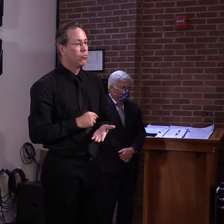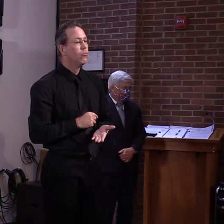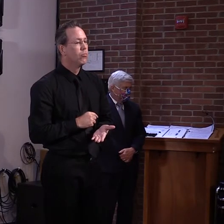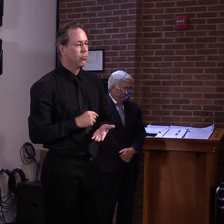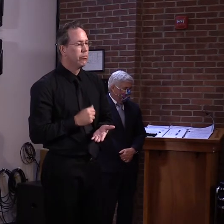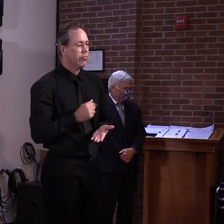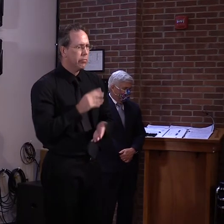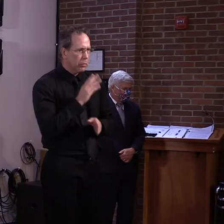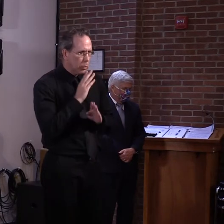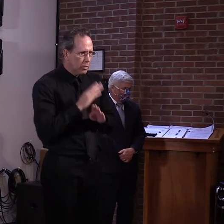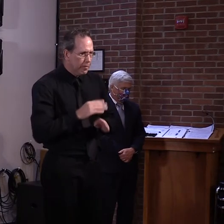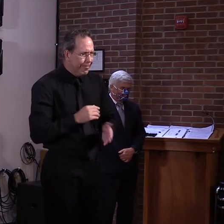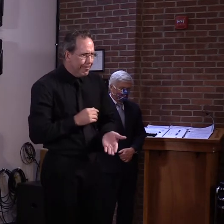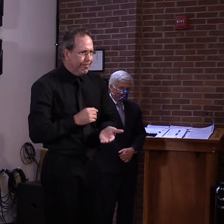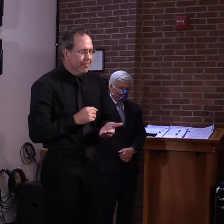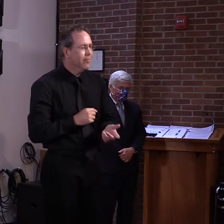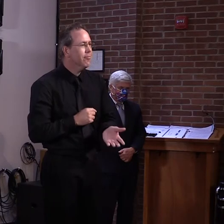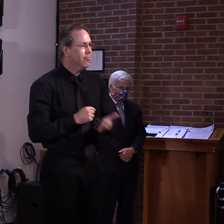Hello, can you hear me? We can.